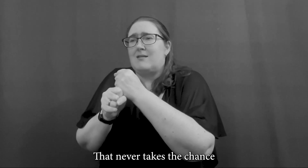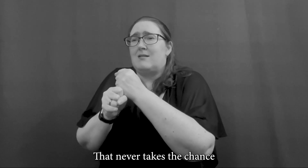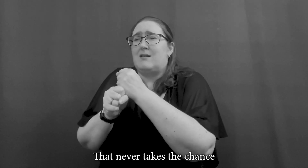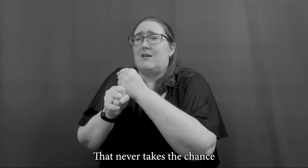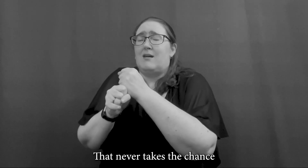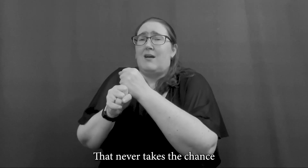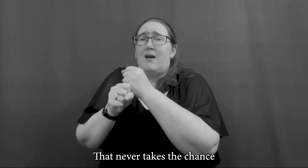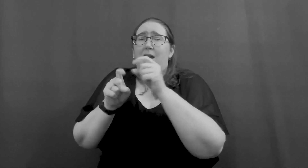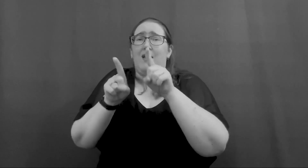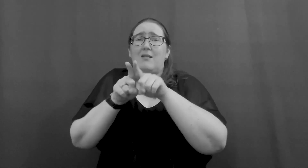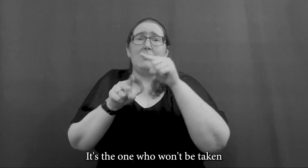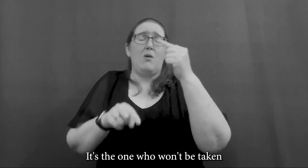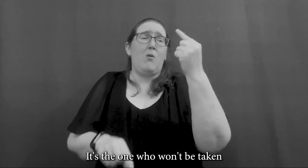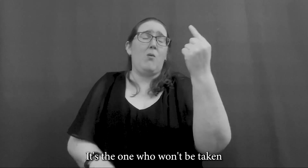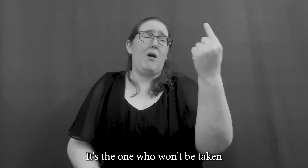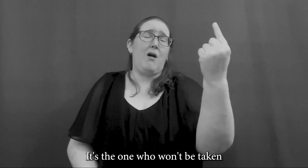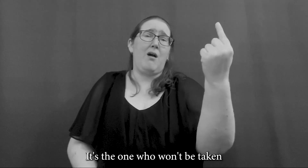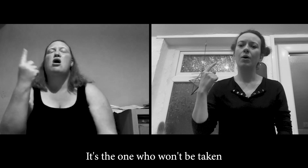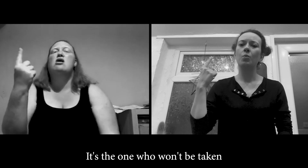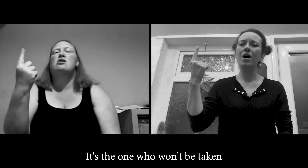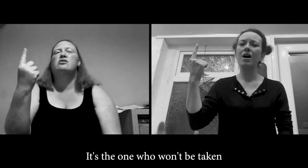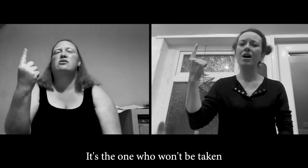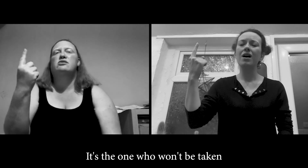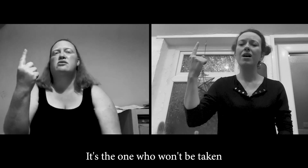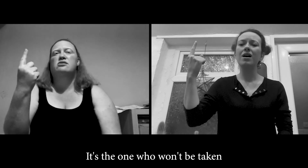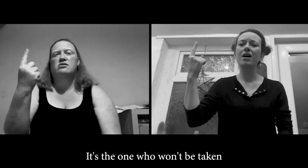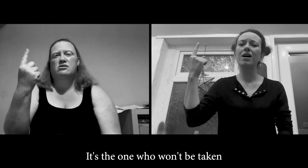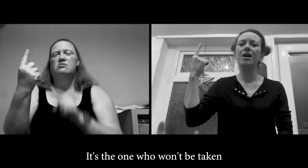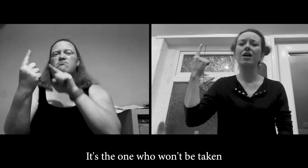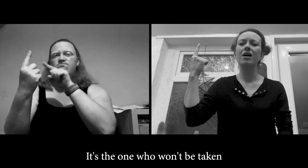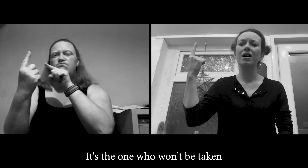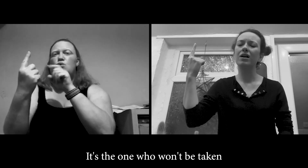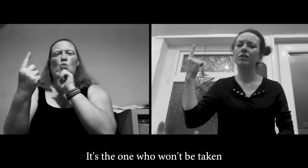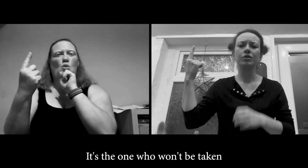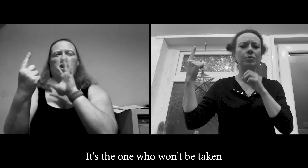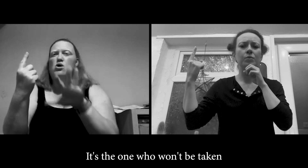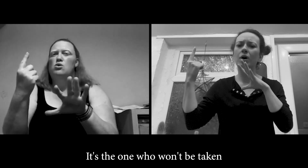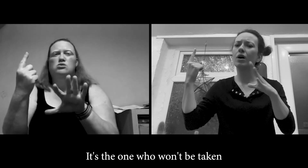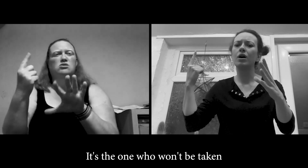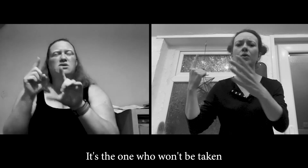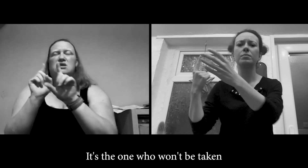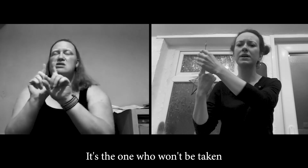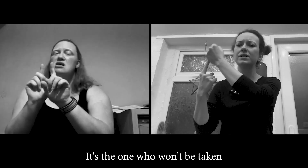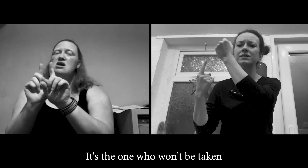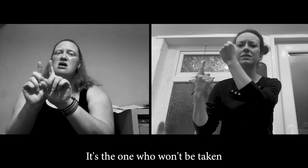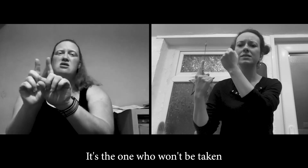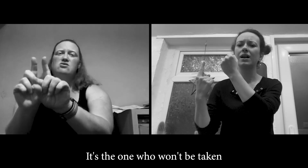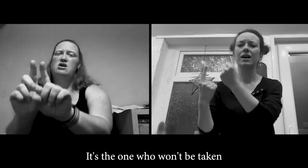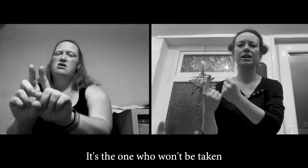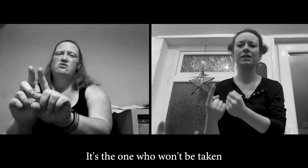It's the one who won't be taken,